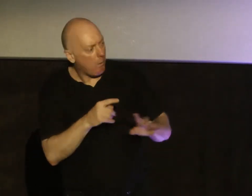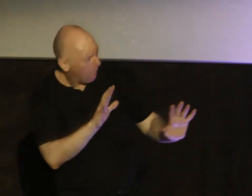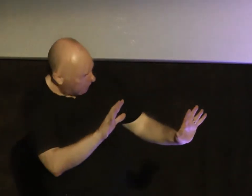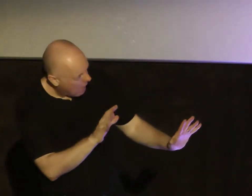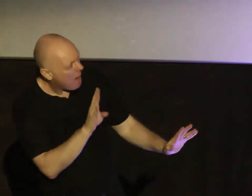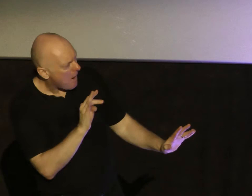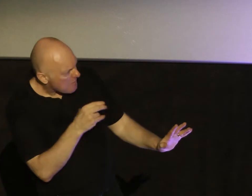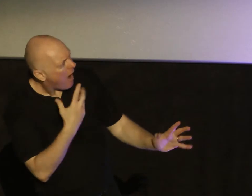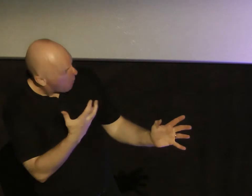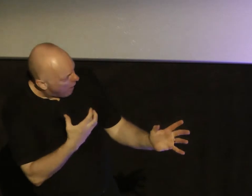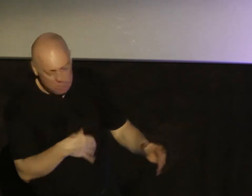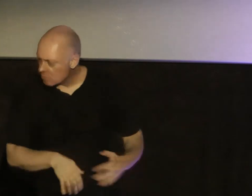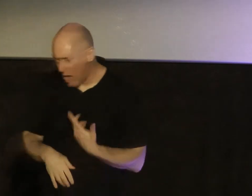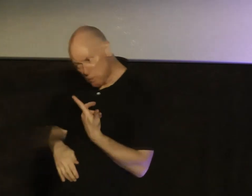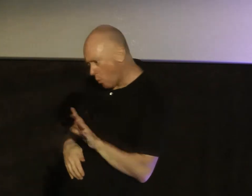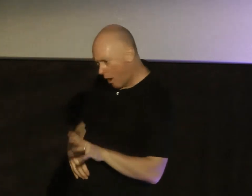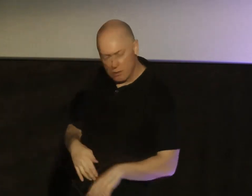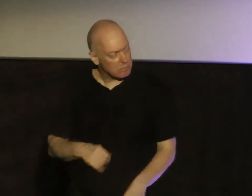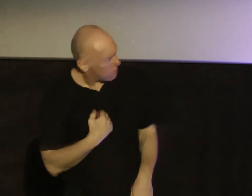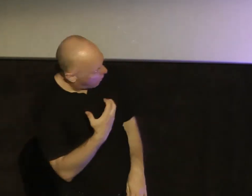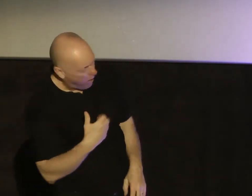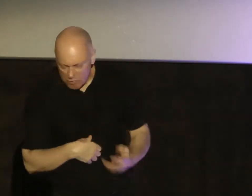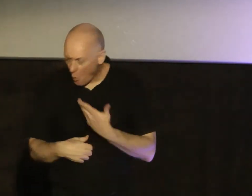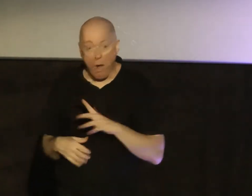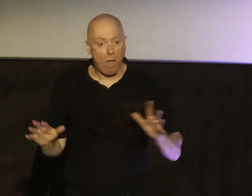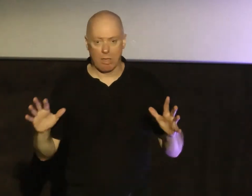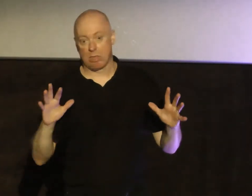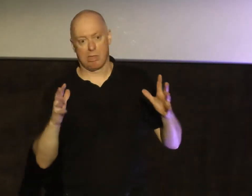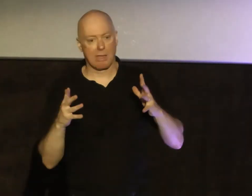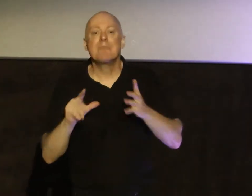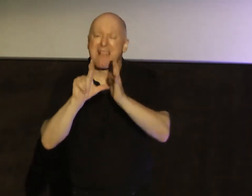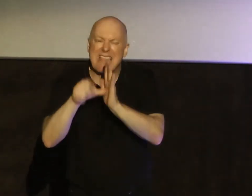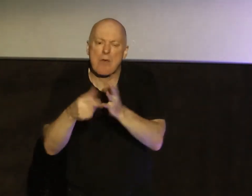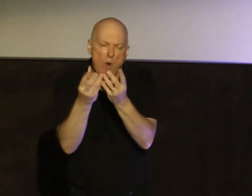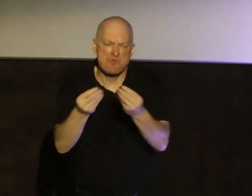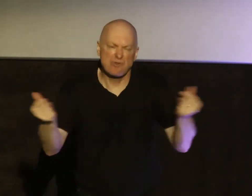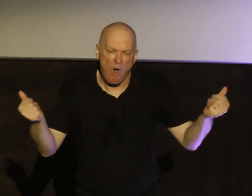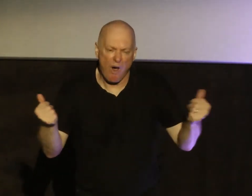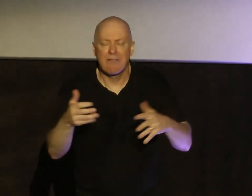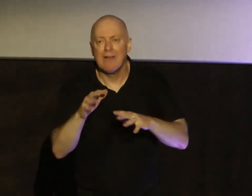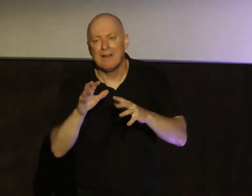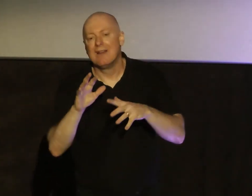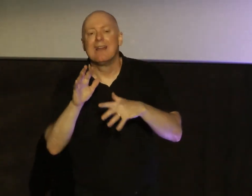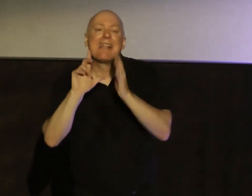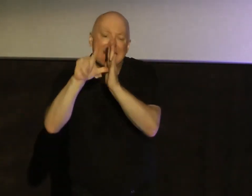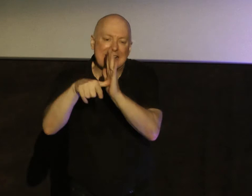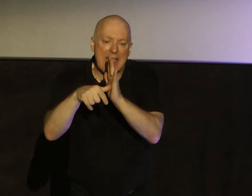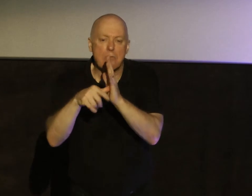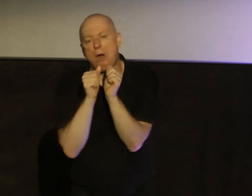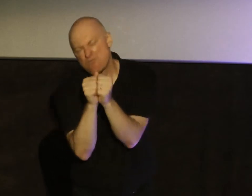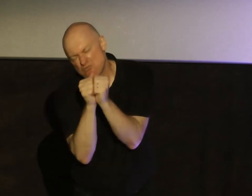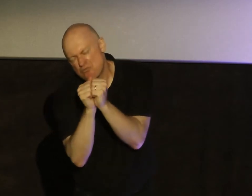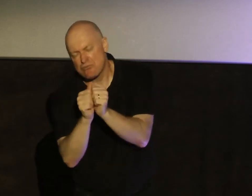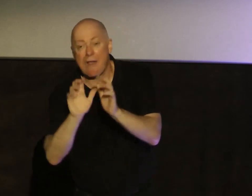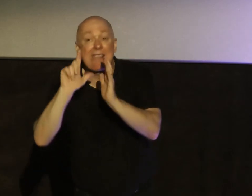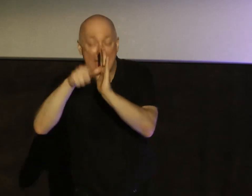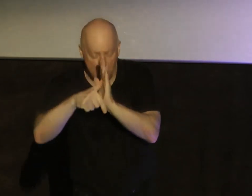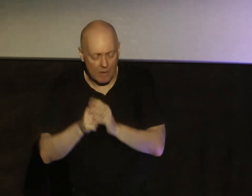they separated from each other. Now, we know that all of this got resolved later. Paul and Barnabas and John Mark, they all got back on the same page. 1 Corinthians 9:6 shows us